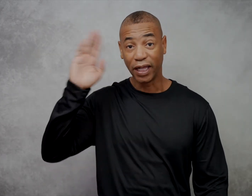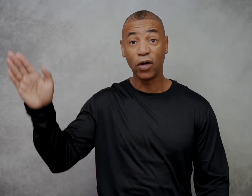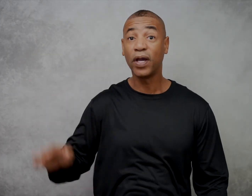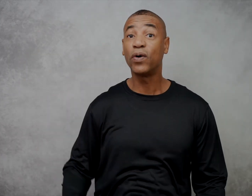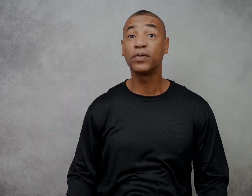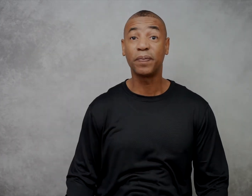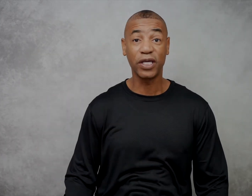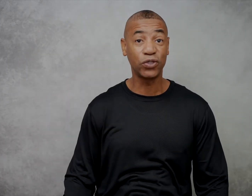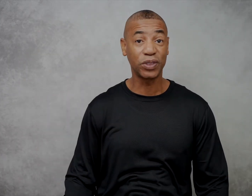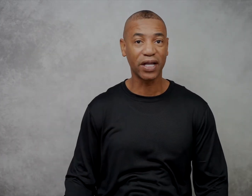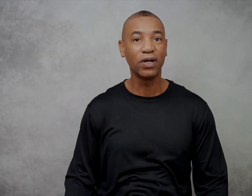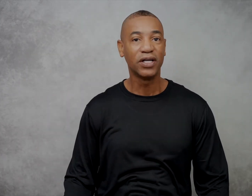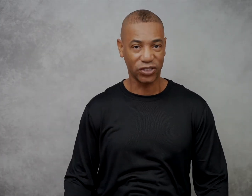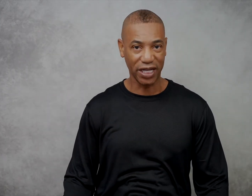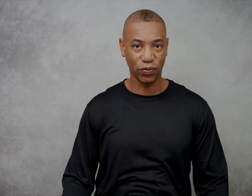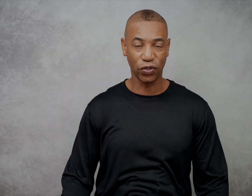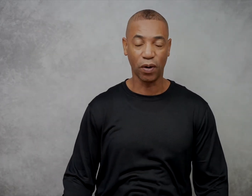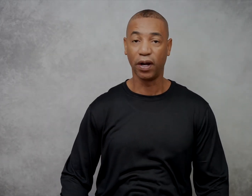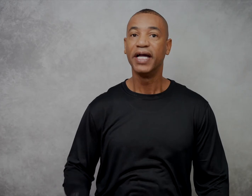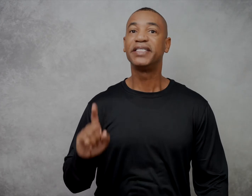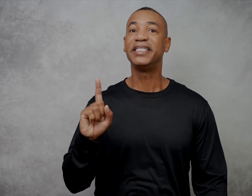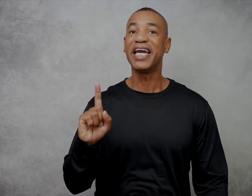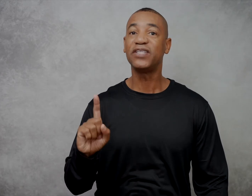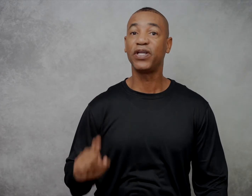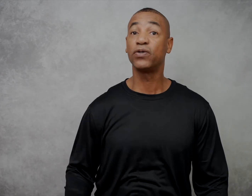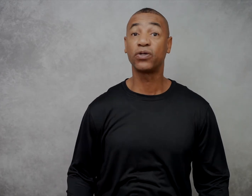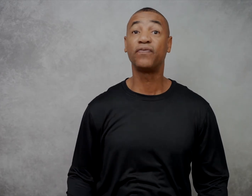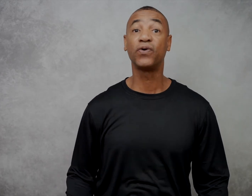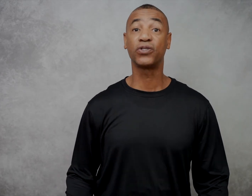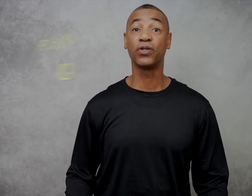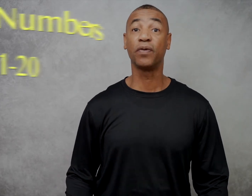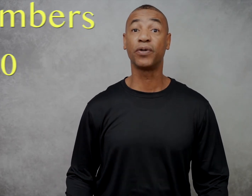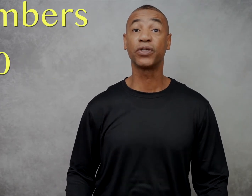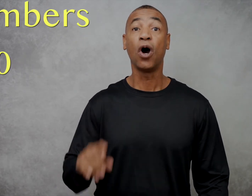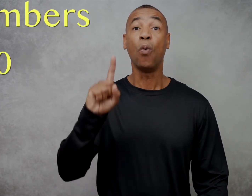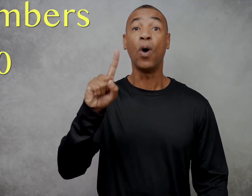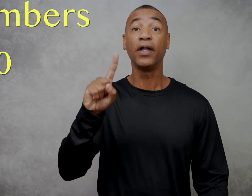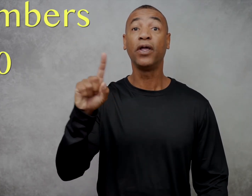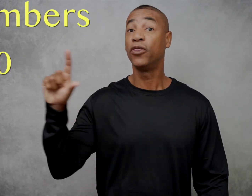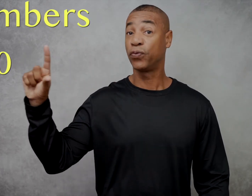Hello and welcome to my YouTube channel, Signing with Omar. Today's video is going to focus on numbers 1 through